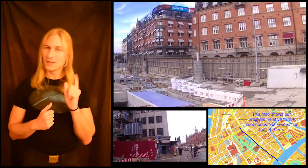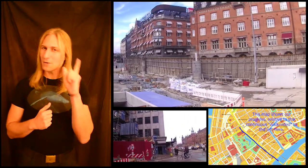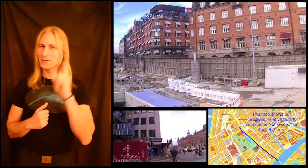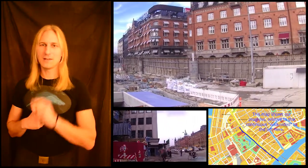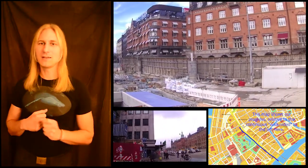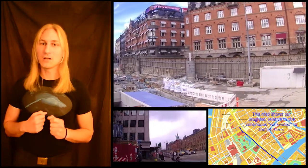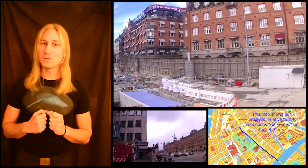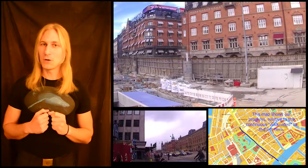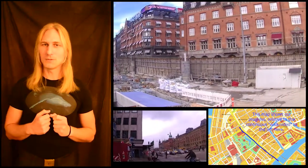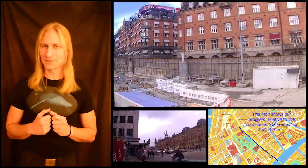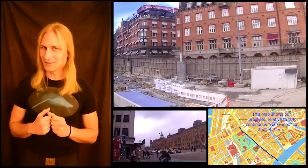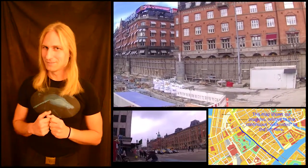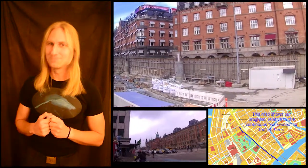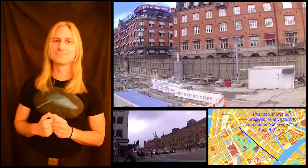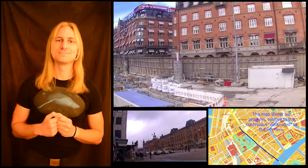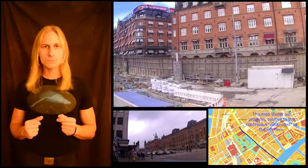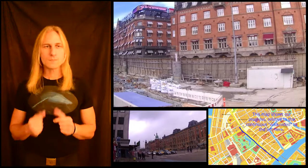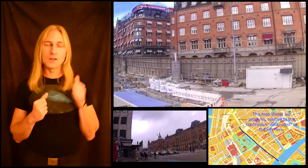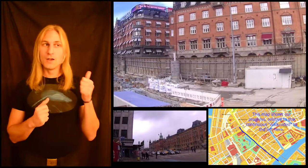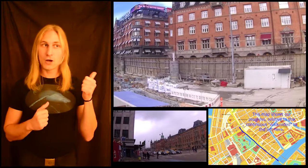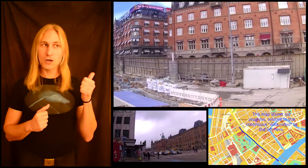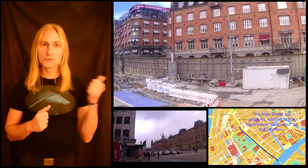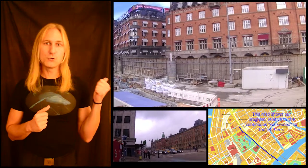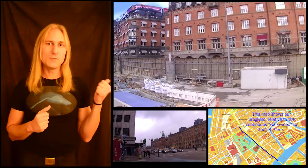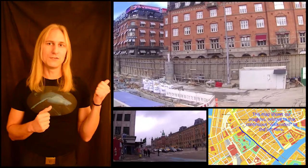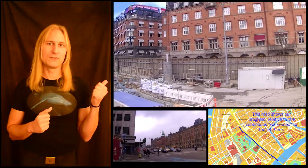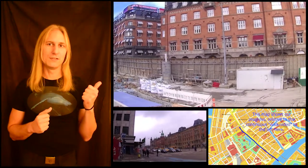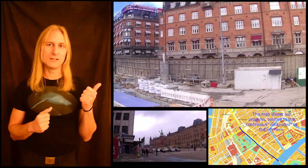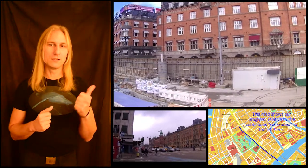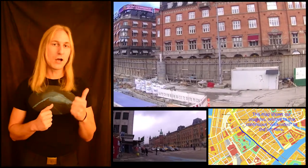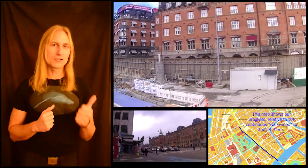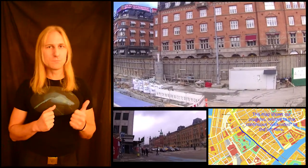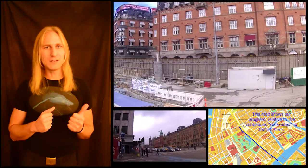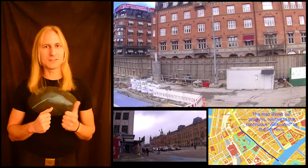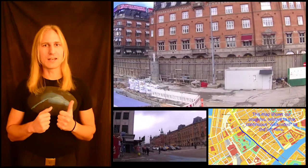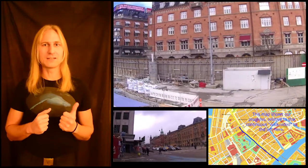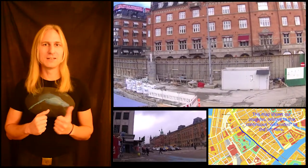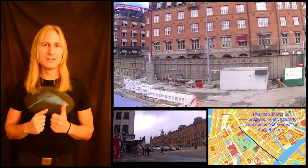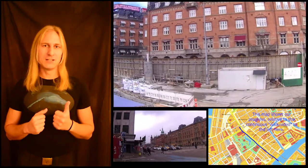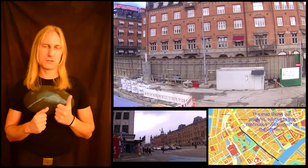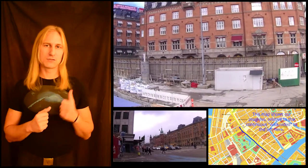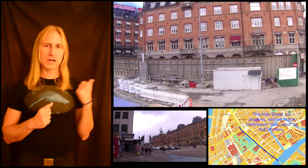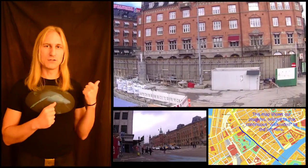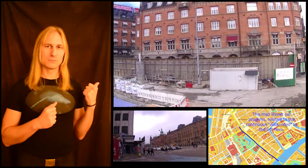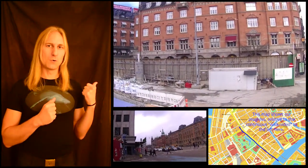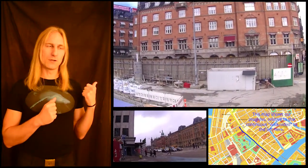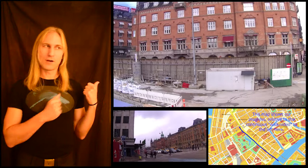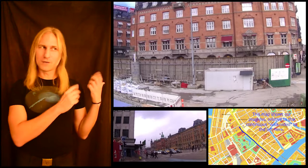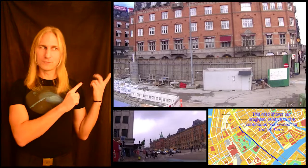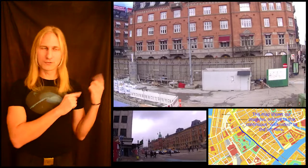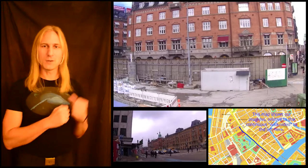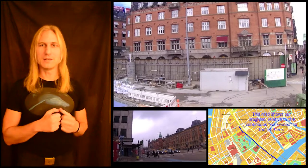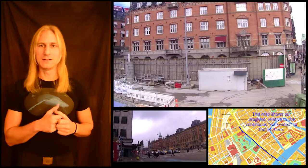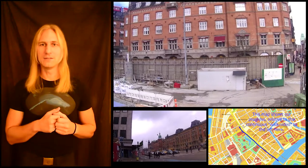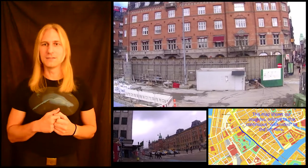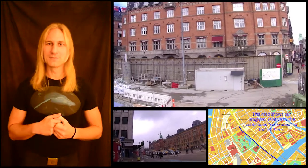is nary a dull moment here. Hard to miss the large building site, which covers more than half